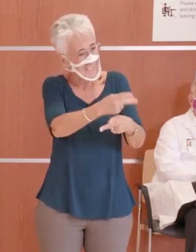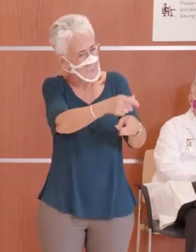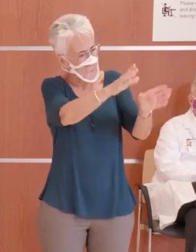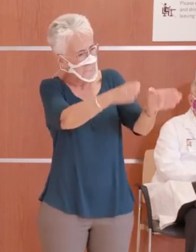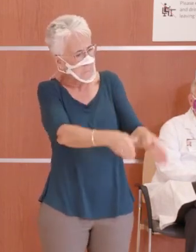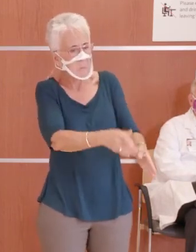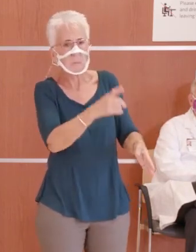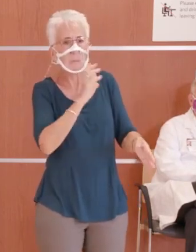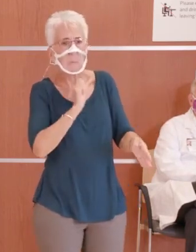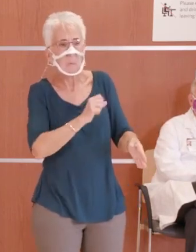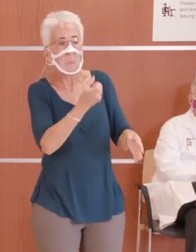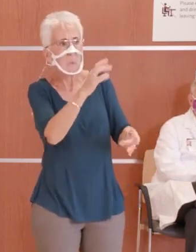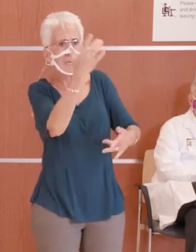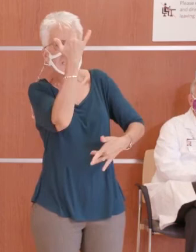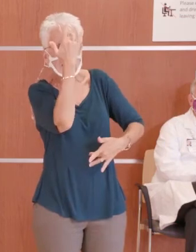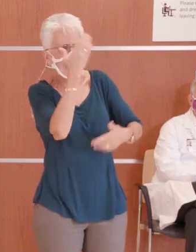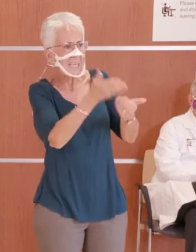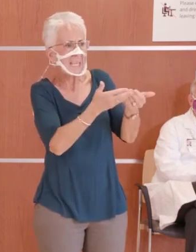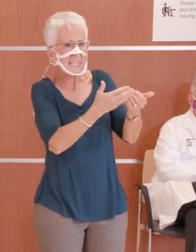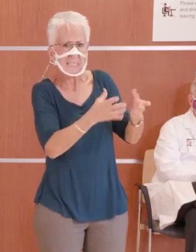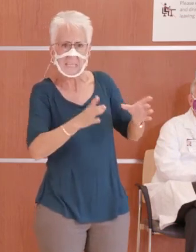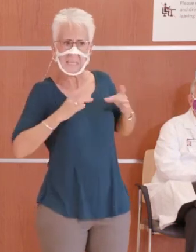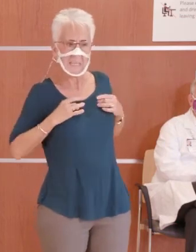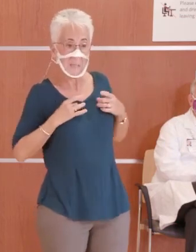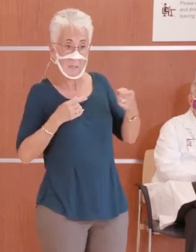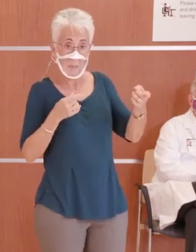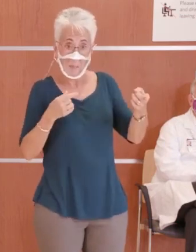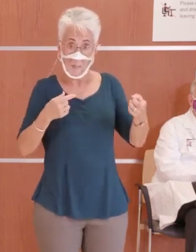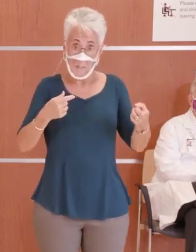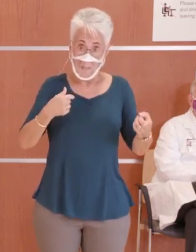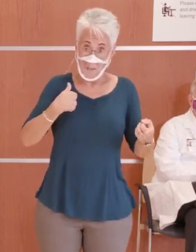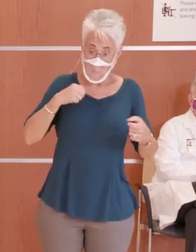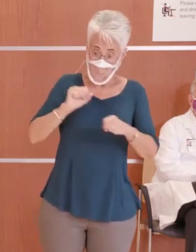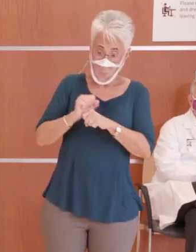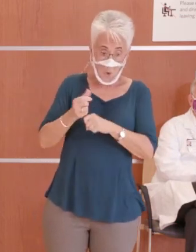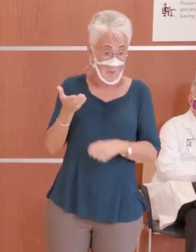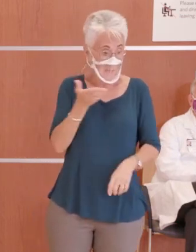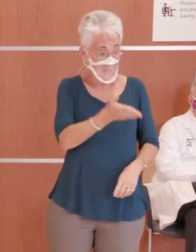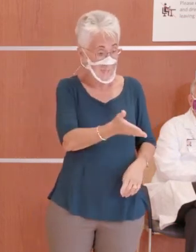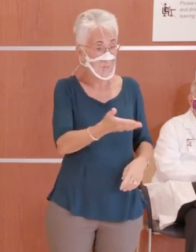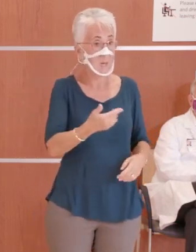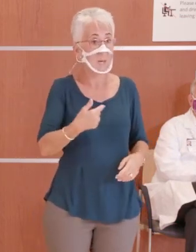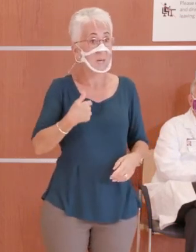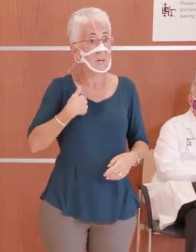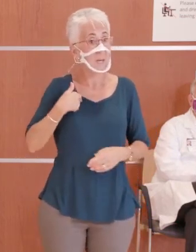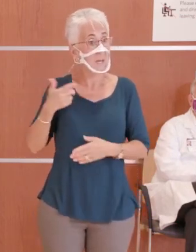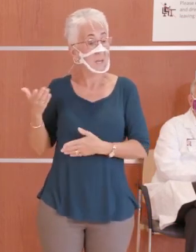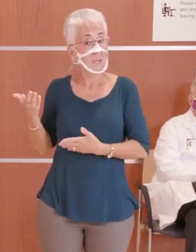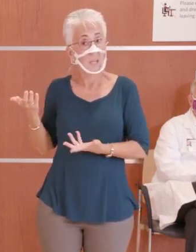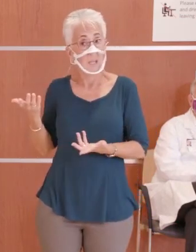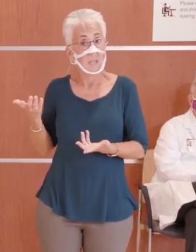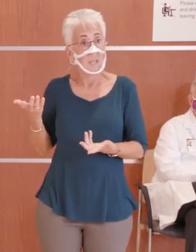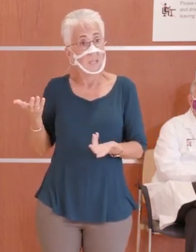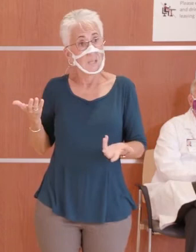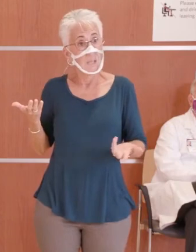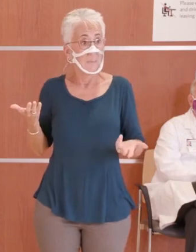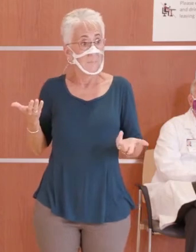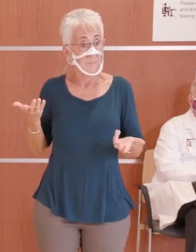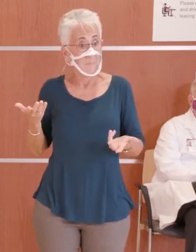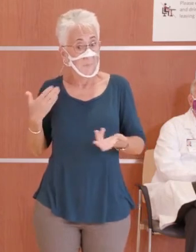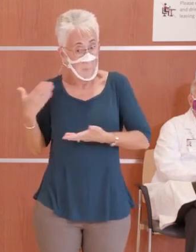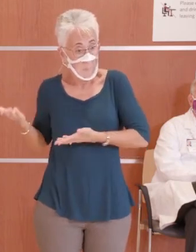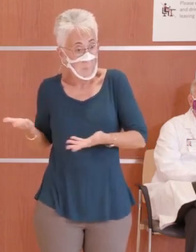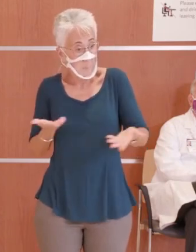vulnerable population, the last thing that you want is to have any sort of be able to